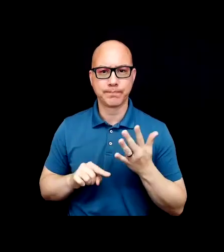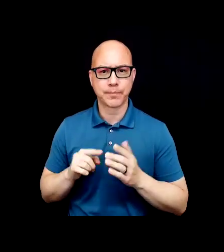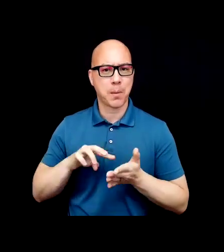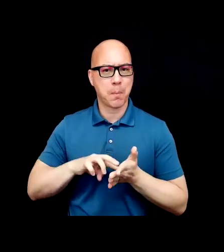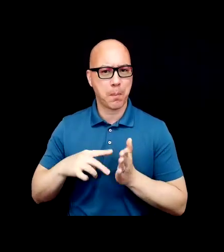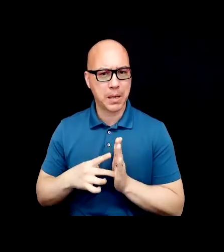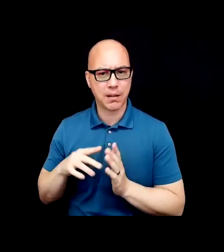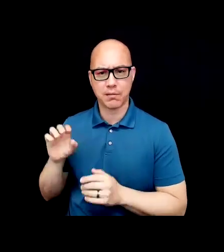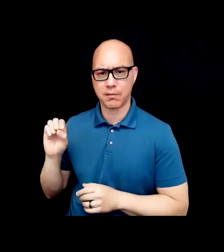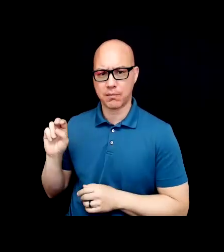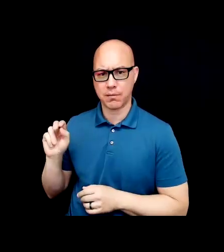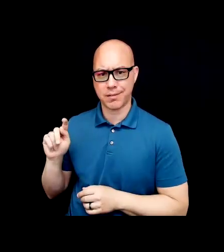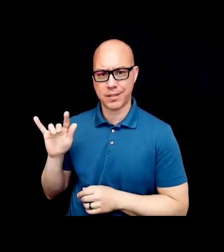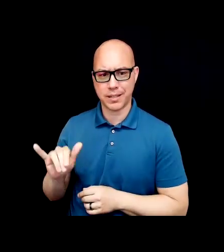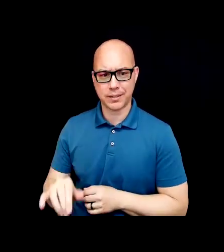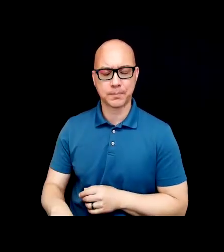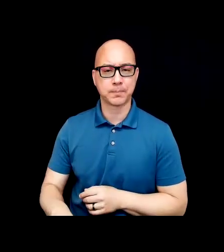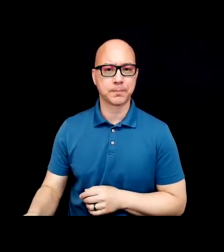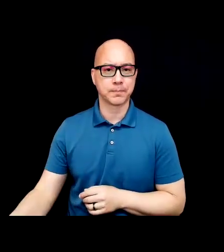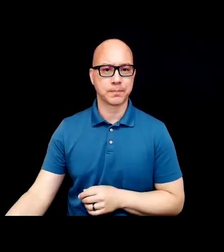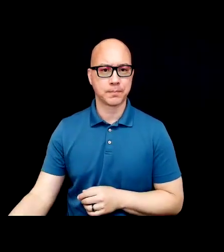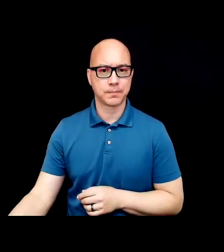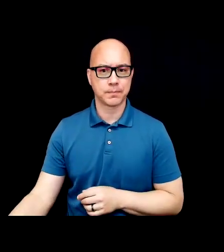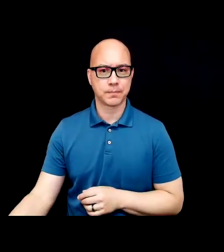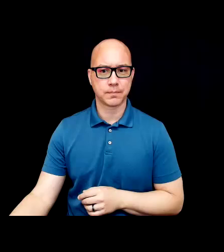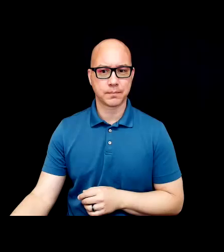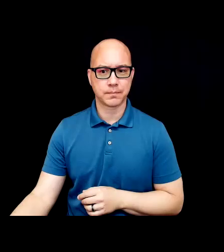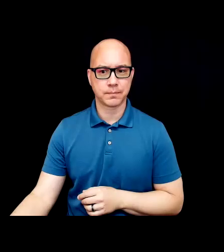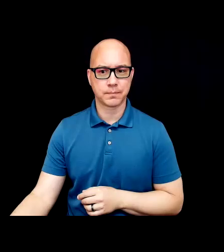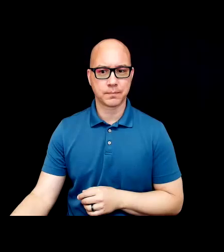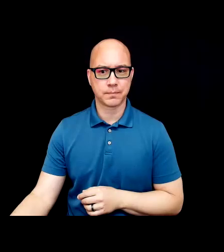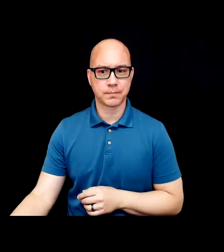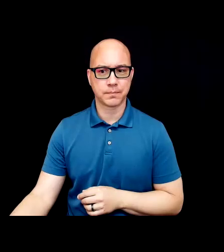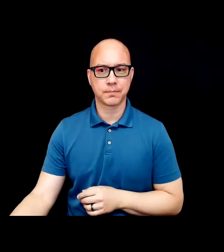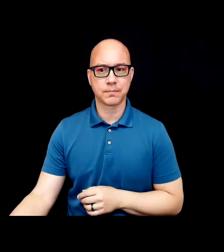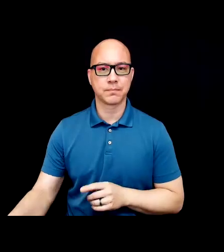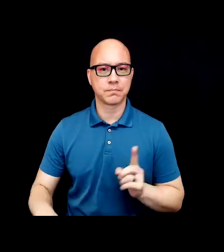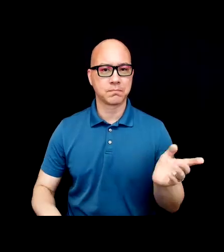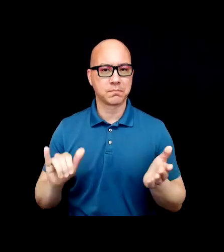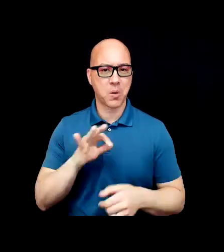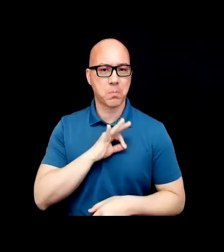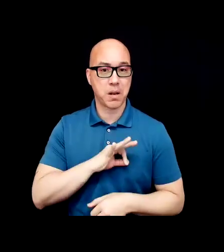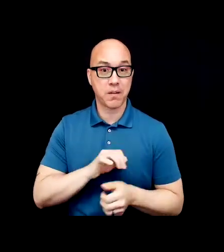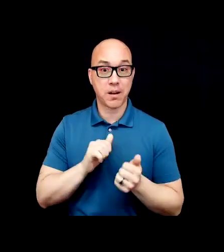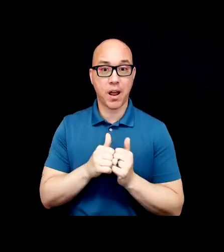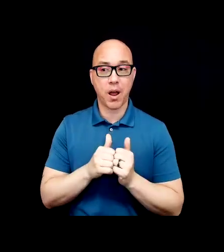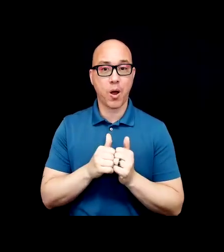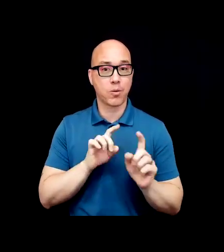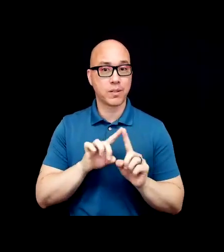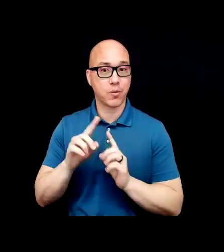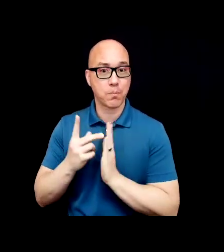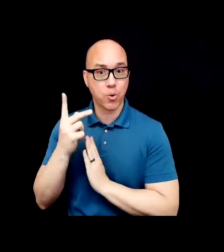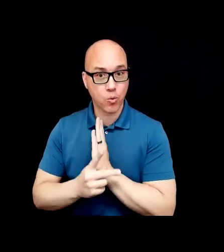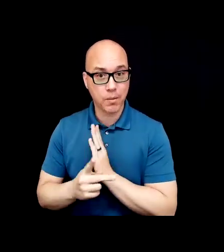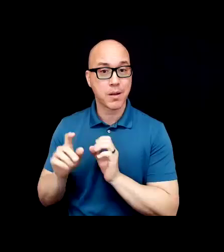about entities. And that'll dovetail into a conversation about how benefit programs can count